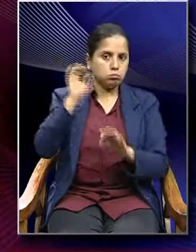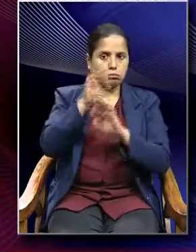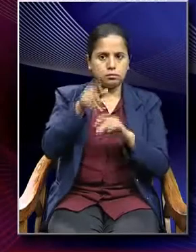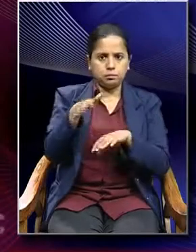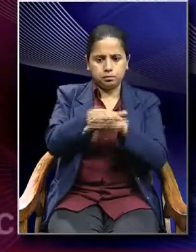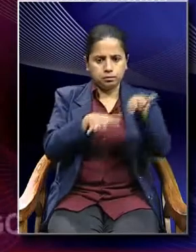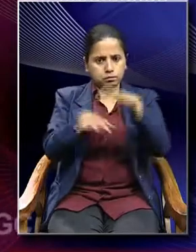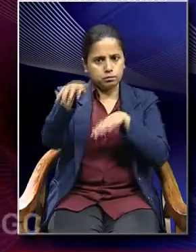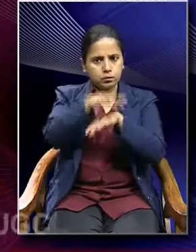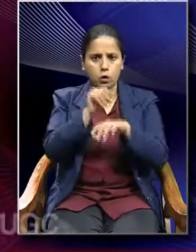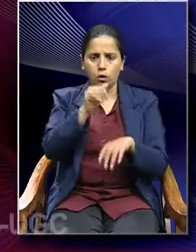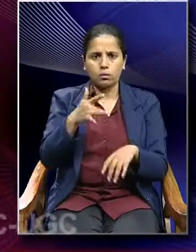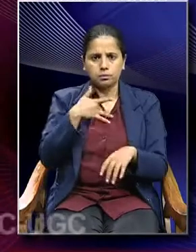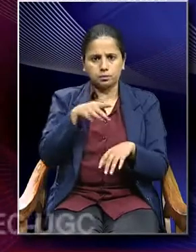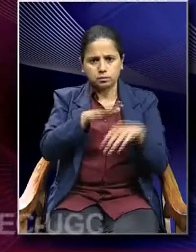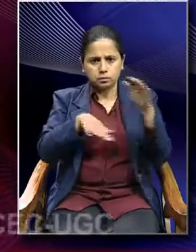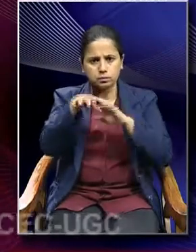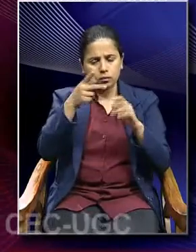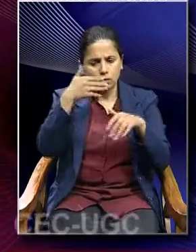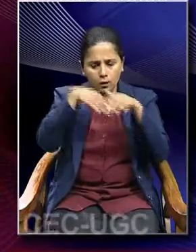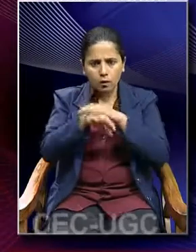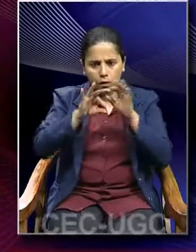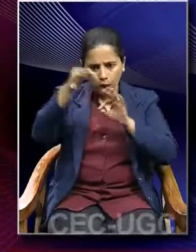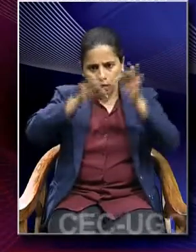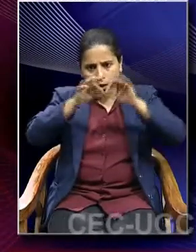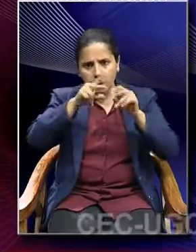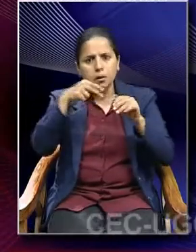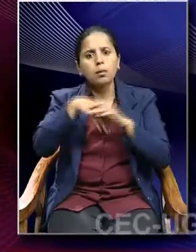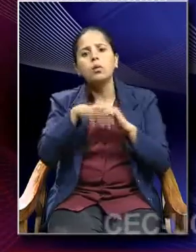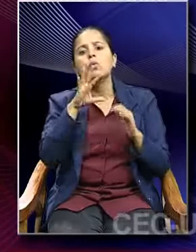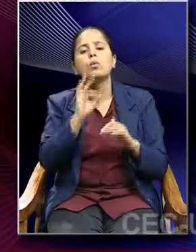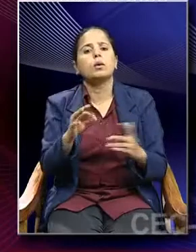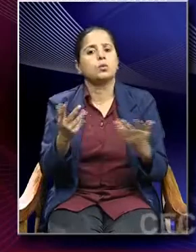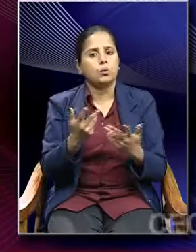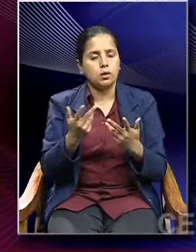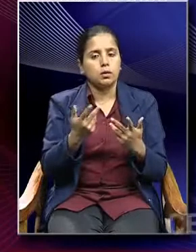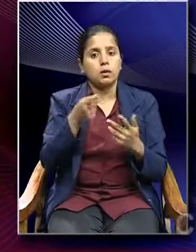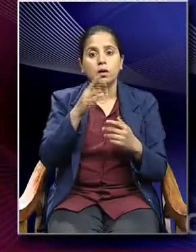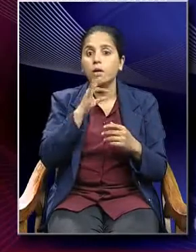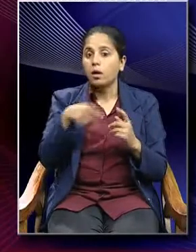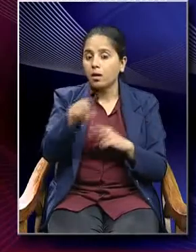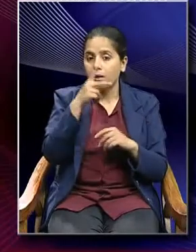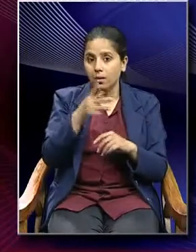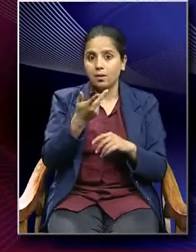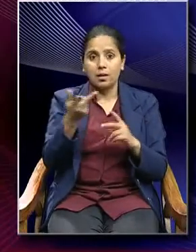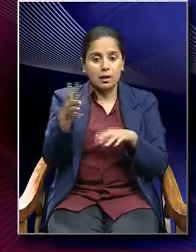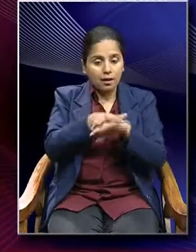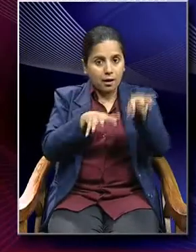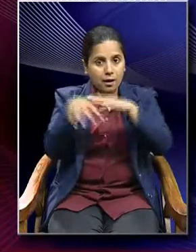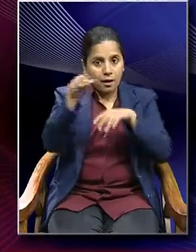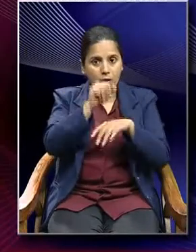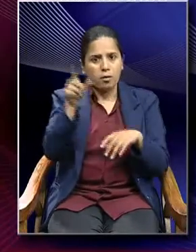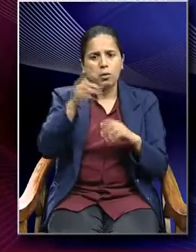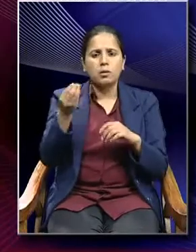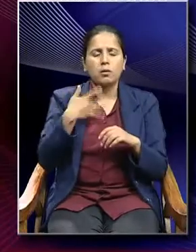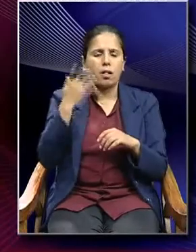layers and layers to go inside and see the reality, especially when it comes into certain taken for